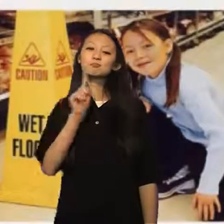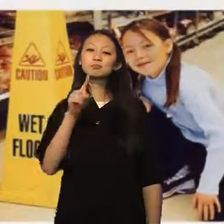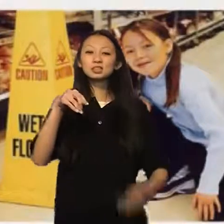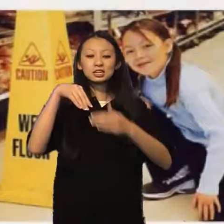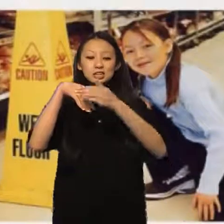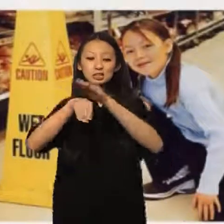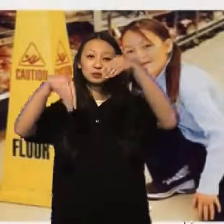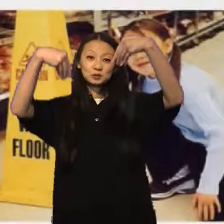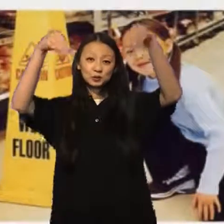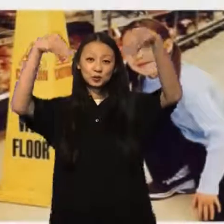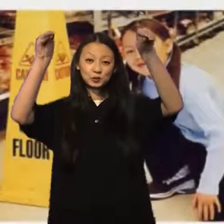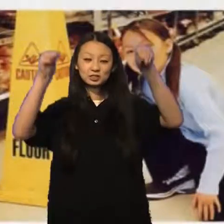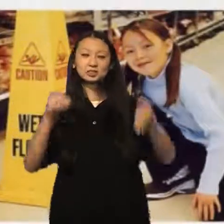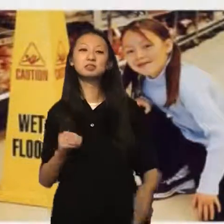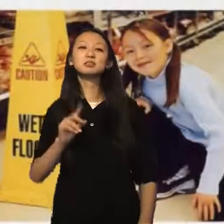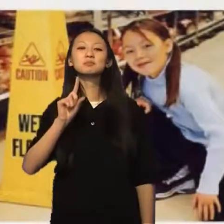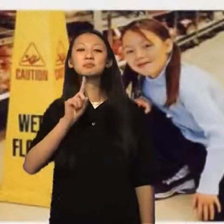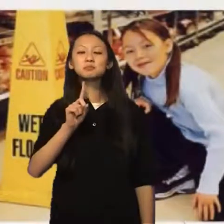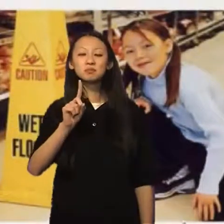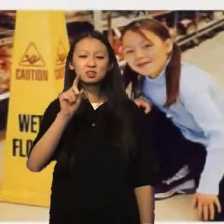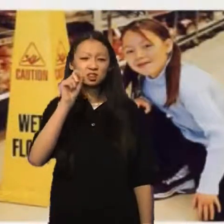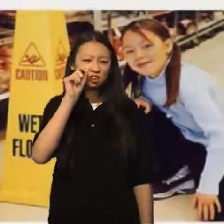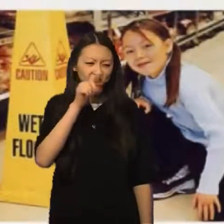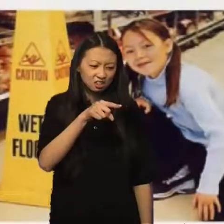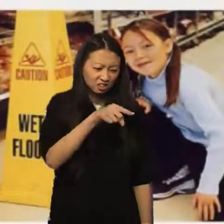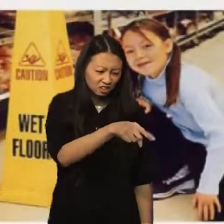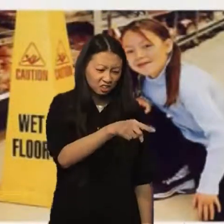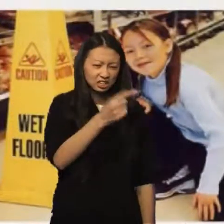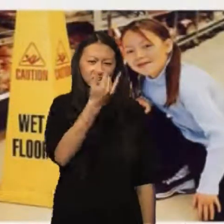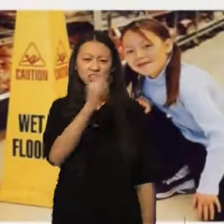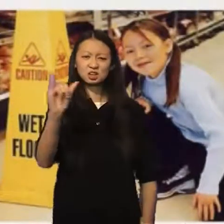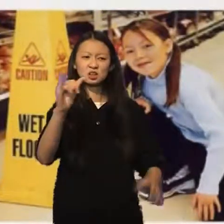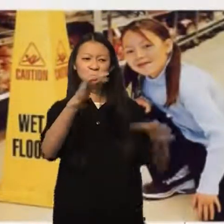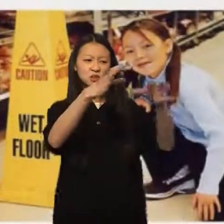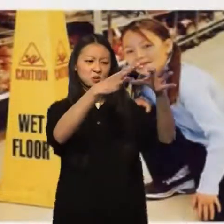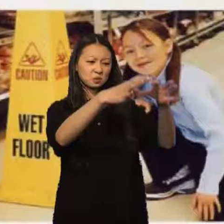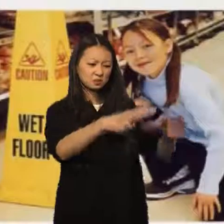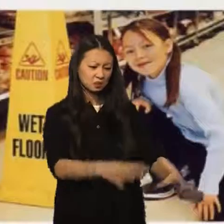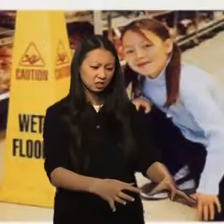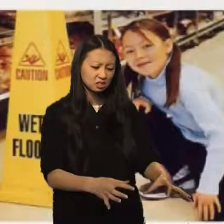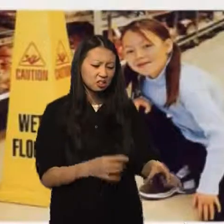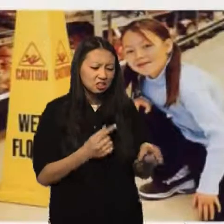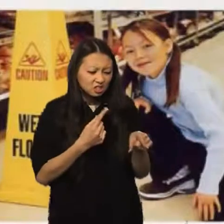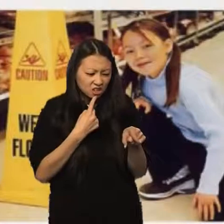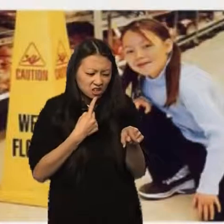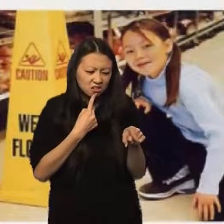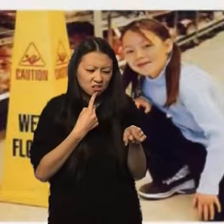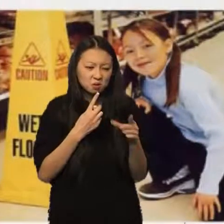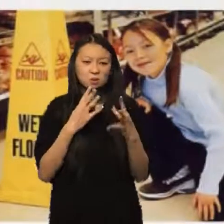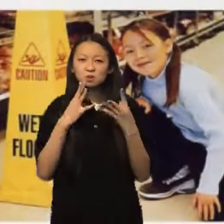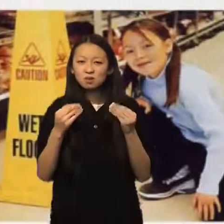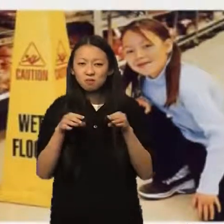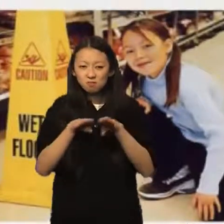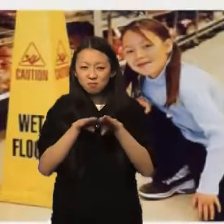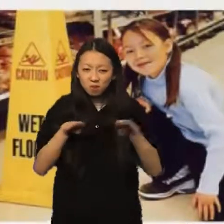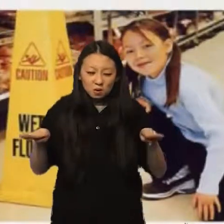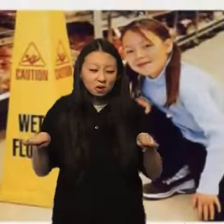The little girl goes back to the grocery store. She sees a yellow cone on the floor. It